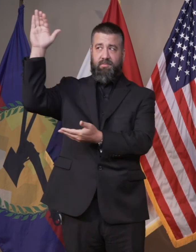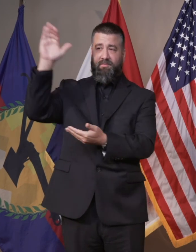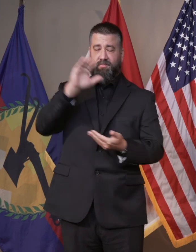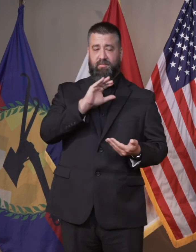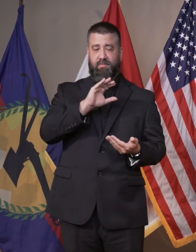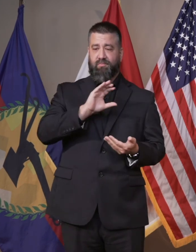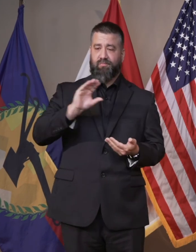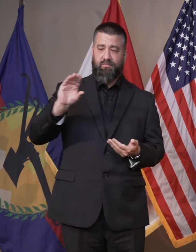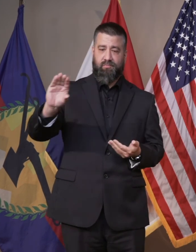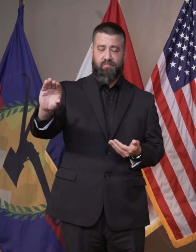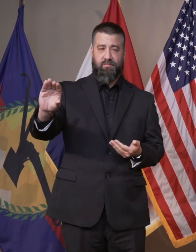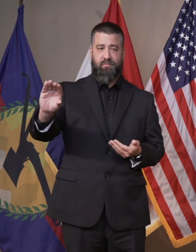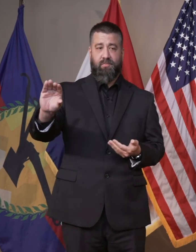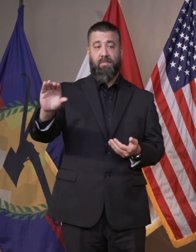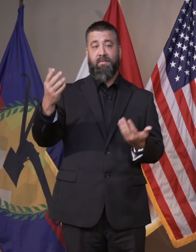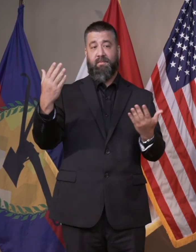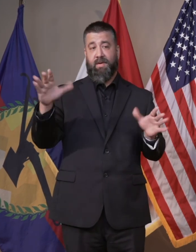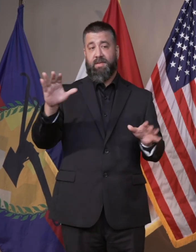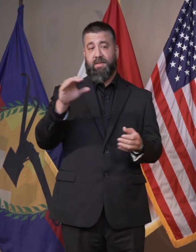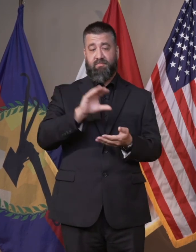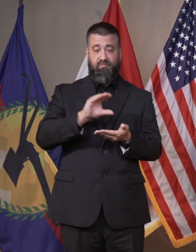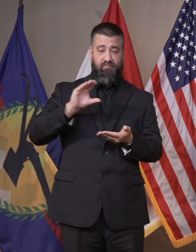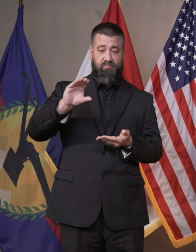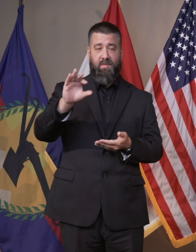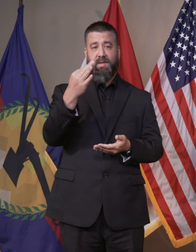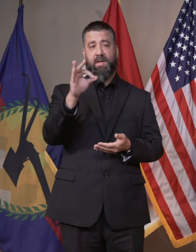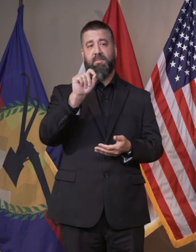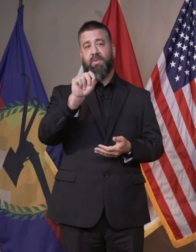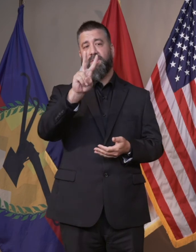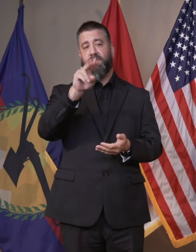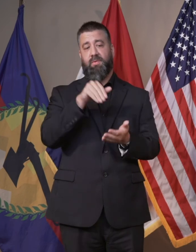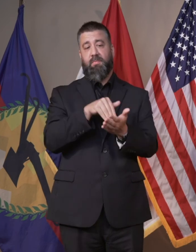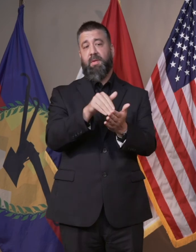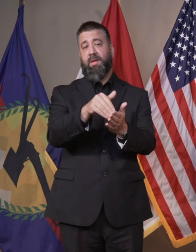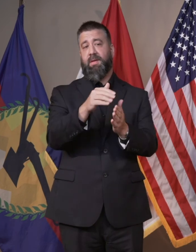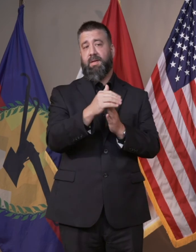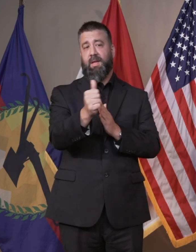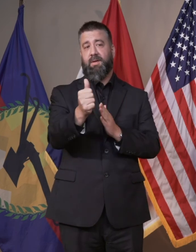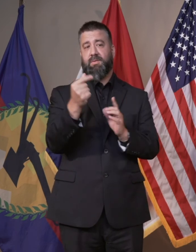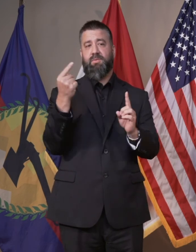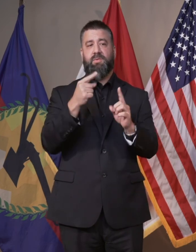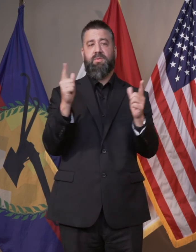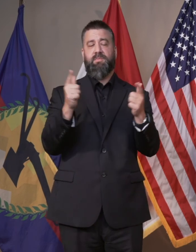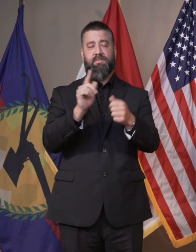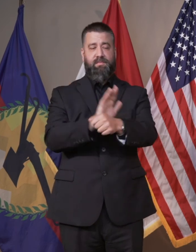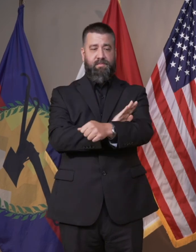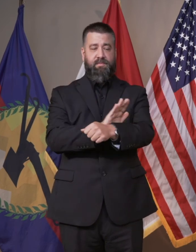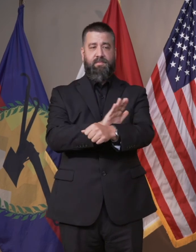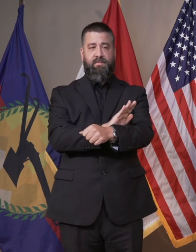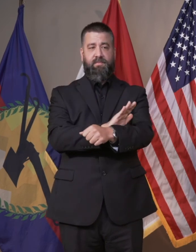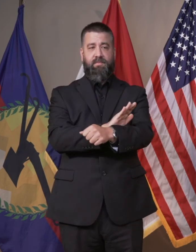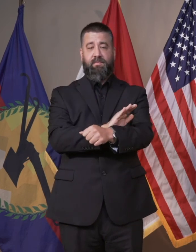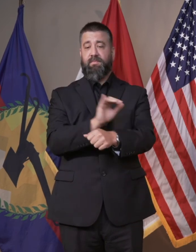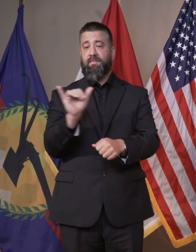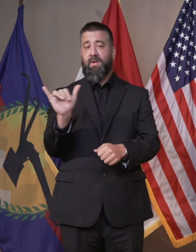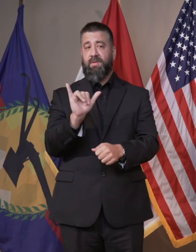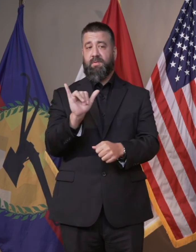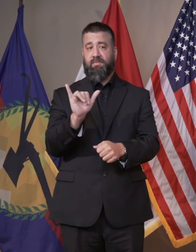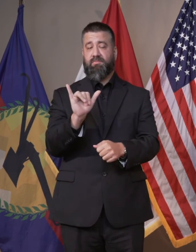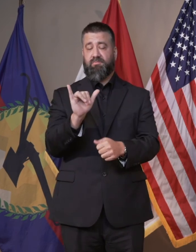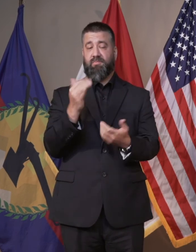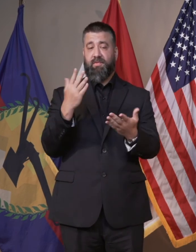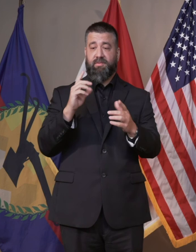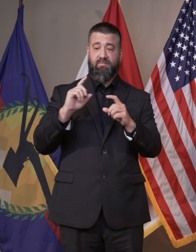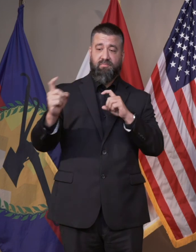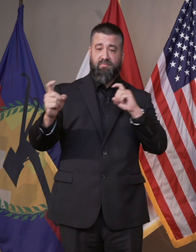We've awarded $19.2 million to small businesses, and with the St. Louis County Council's help, we've distributed those funds in